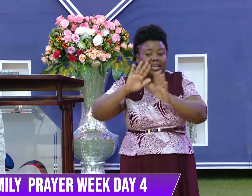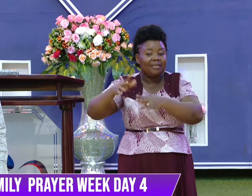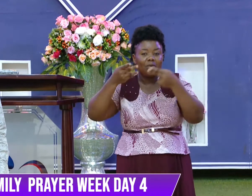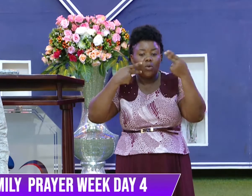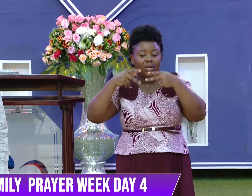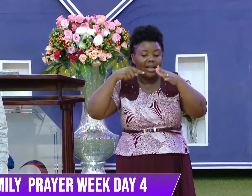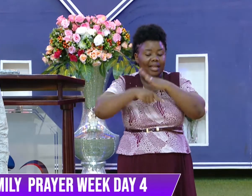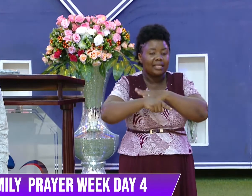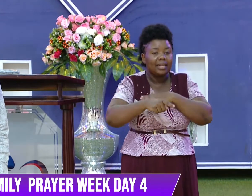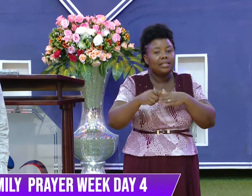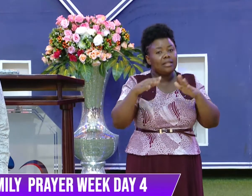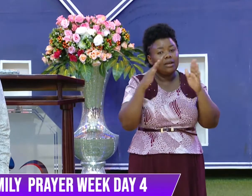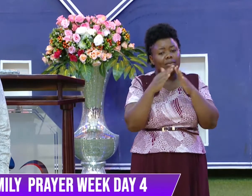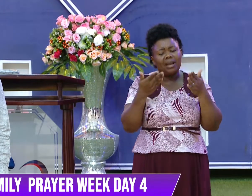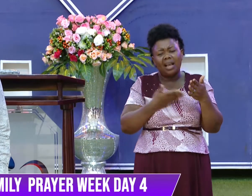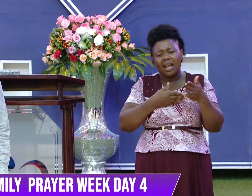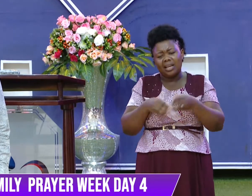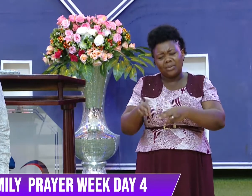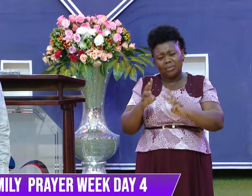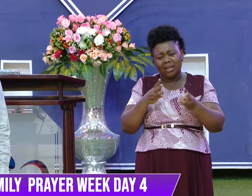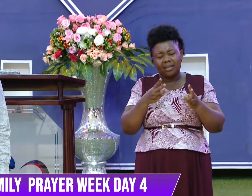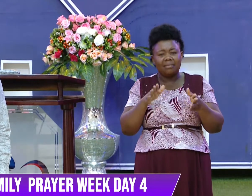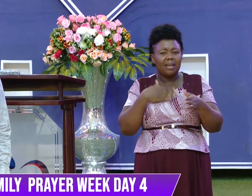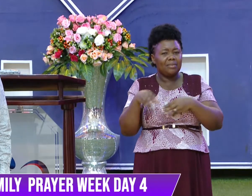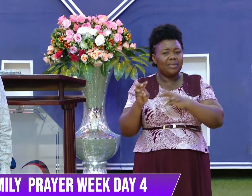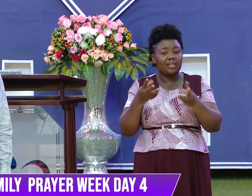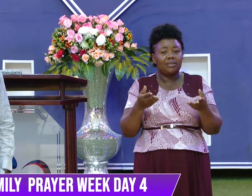to home, I had my